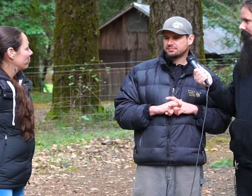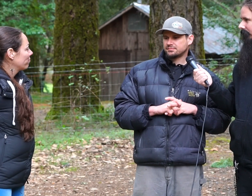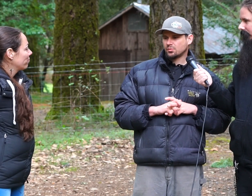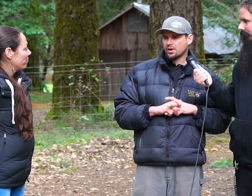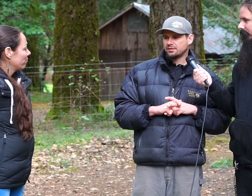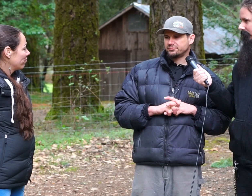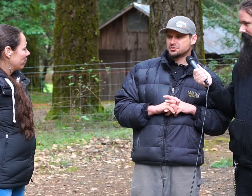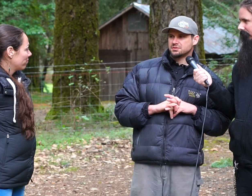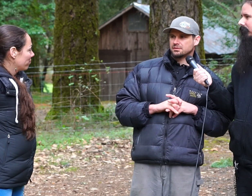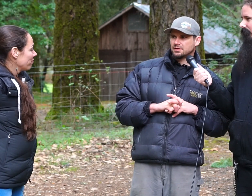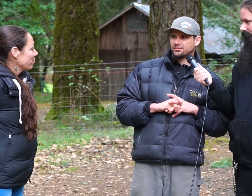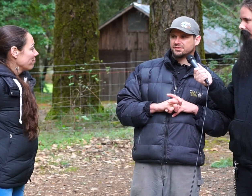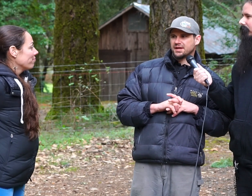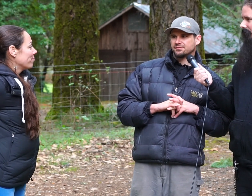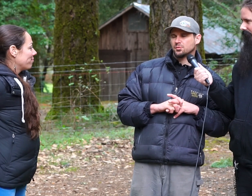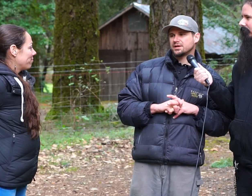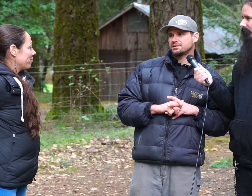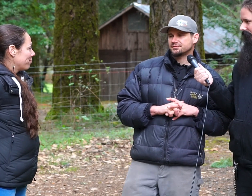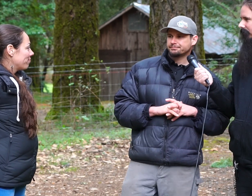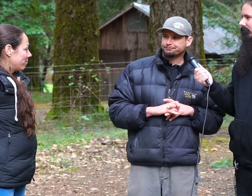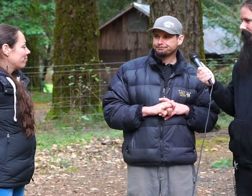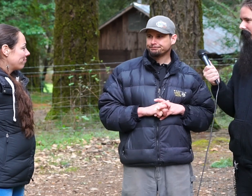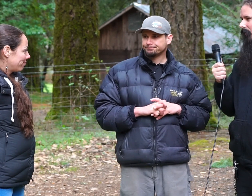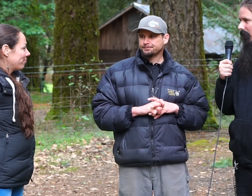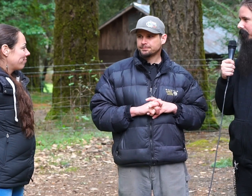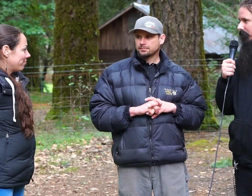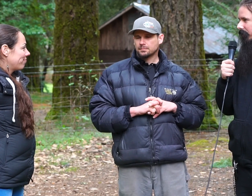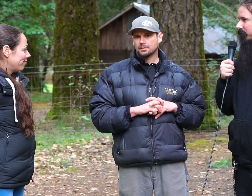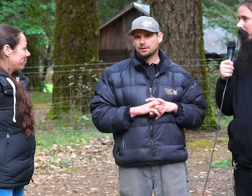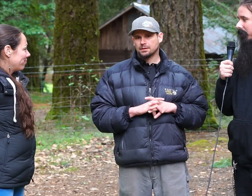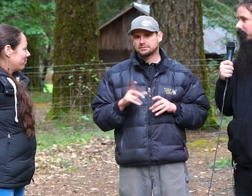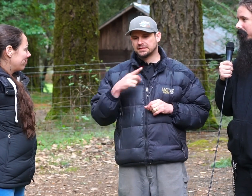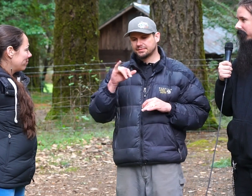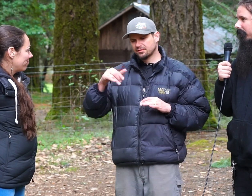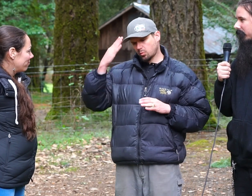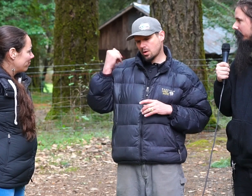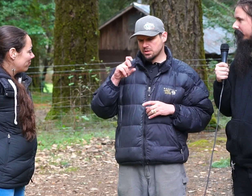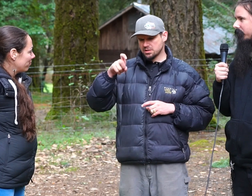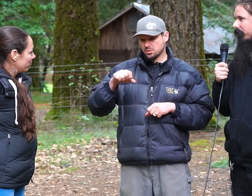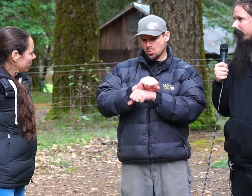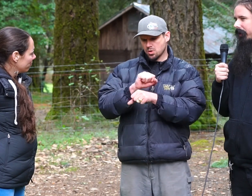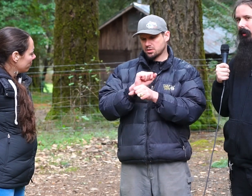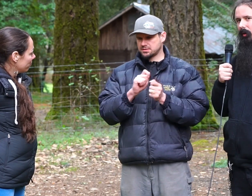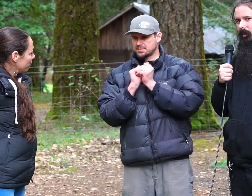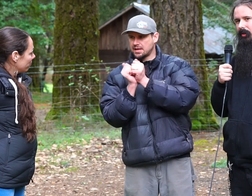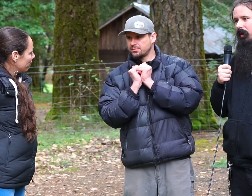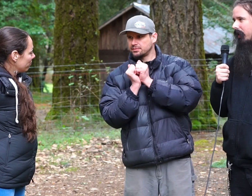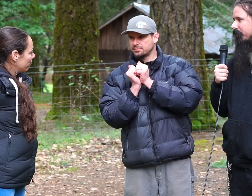the way a future if it stands the way it is absolutely that's why we need to work together us soil organic growers and